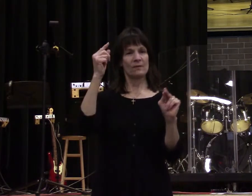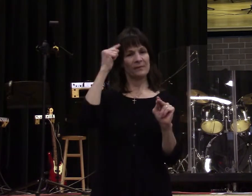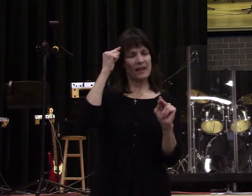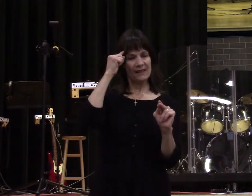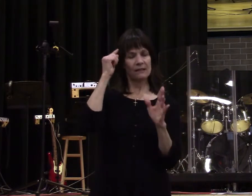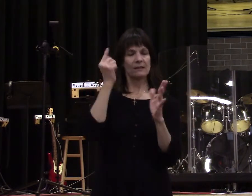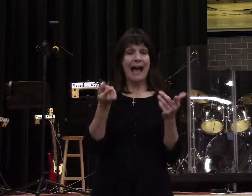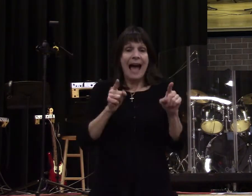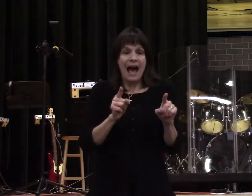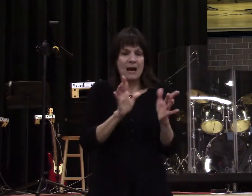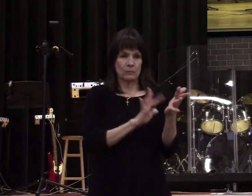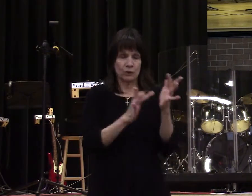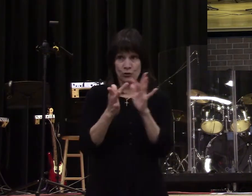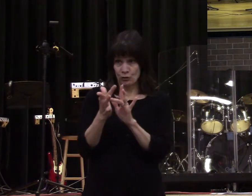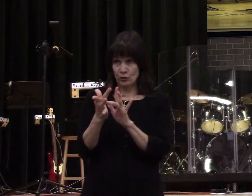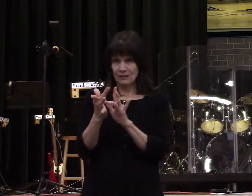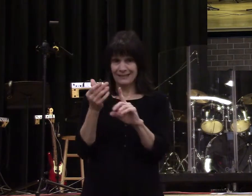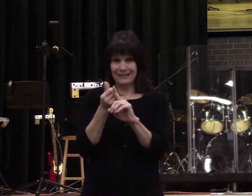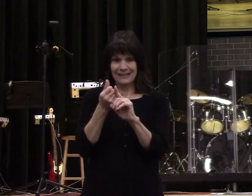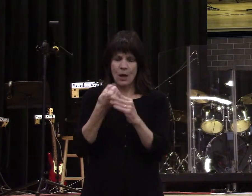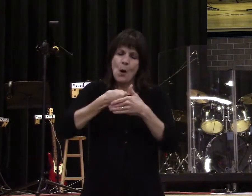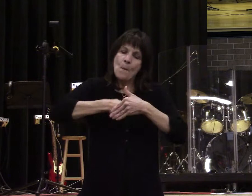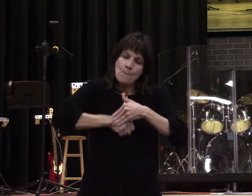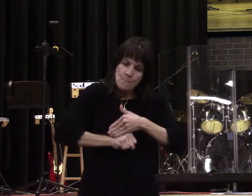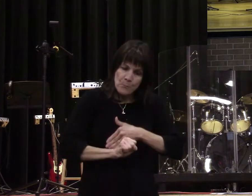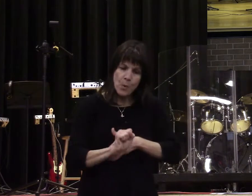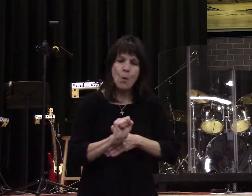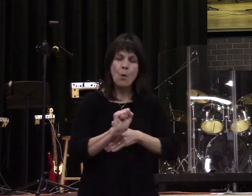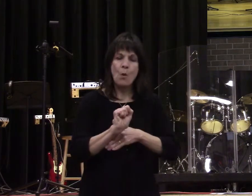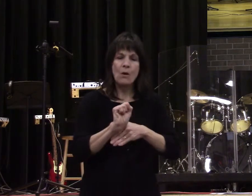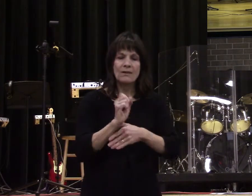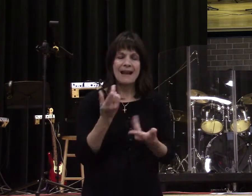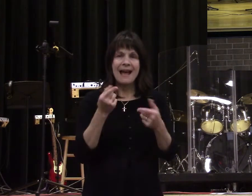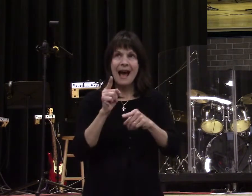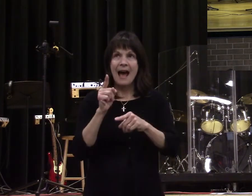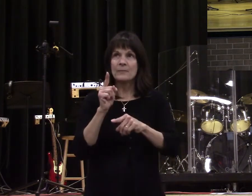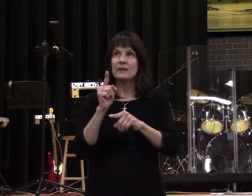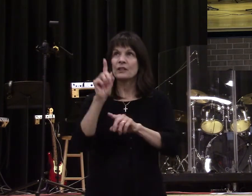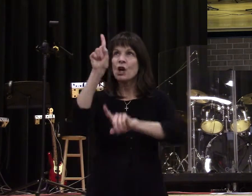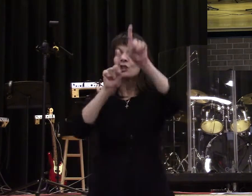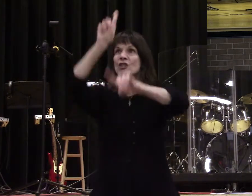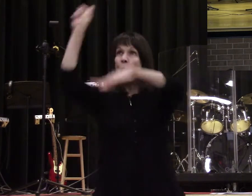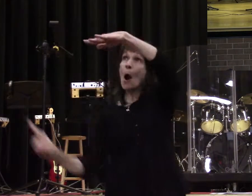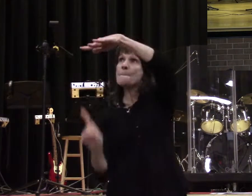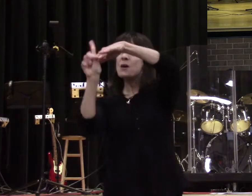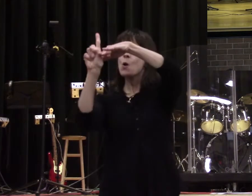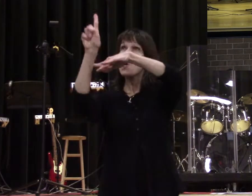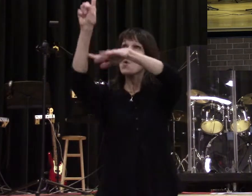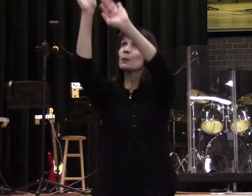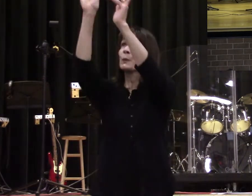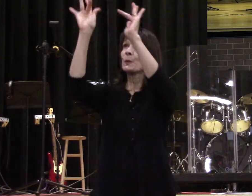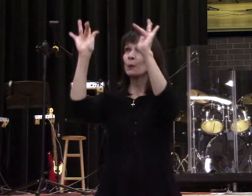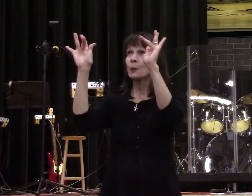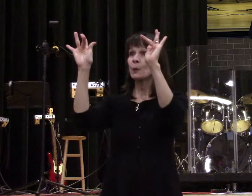and they were looking up, and they saw that star, and they said, wow, there's something different in the sky. It's telling us. And then I believe they went to their